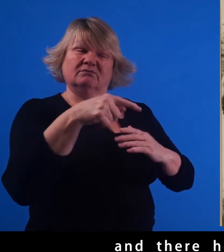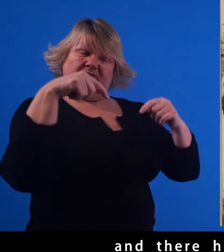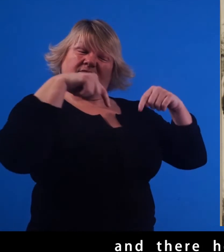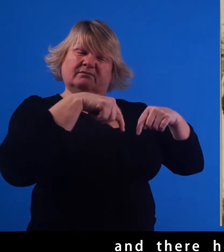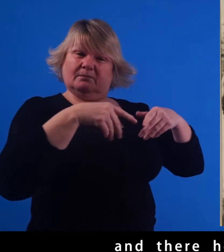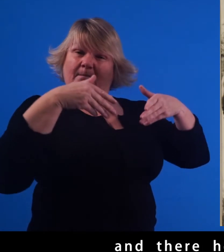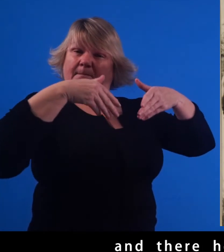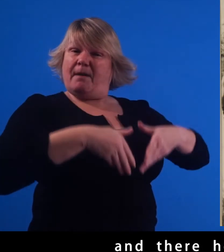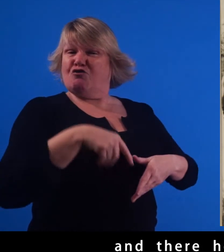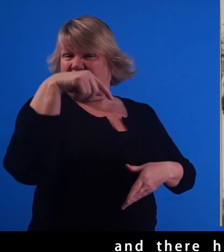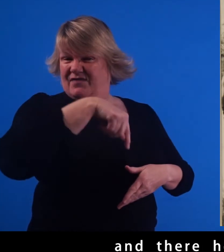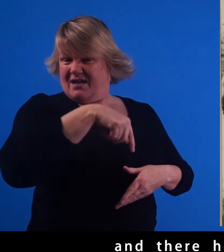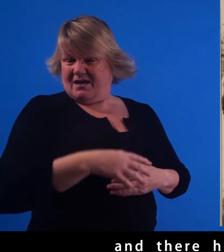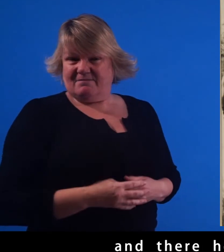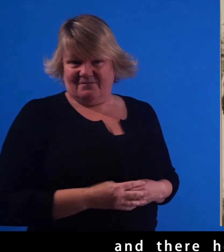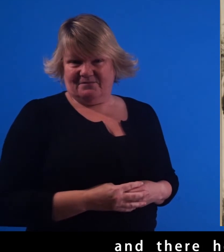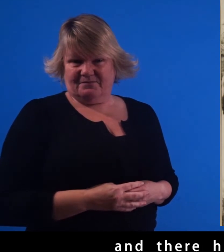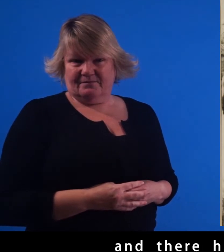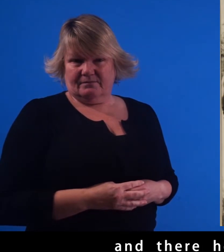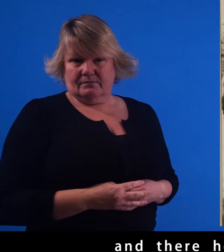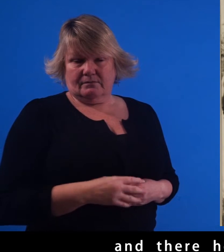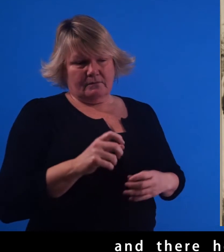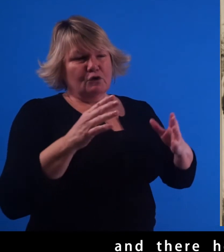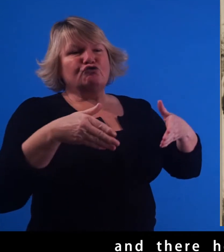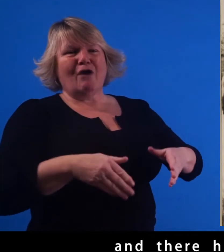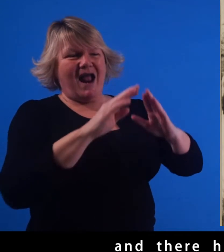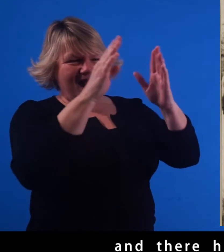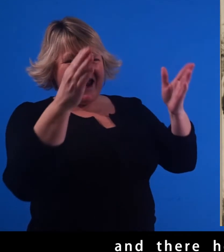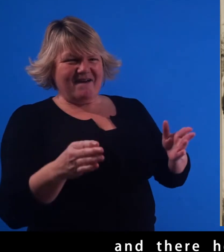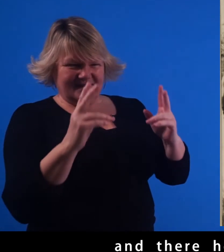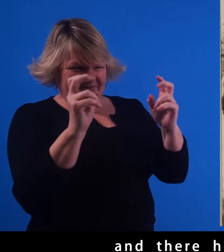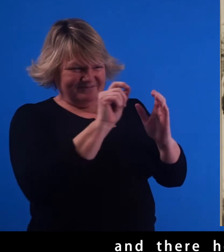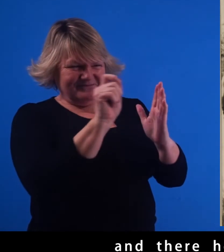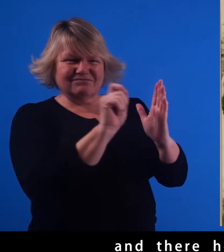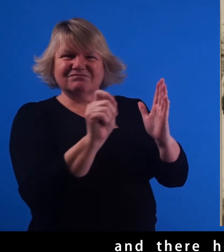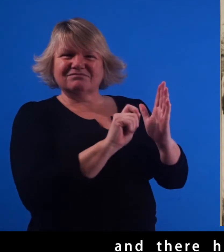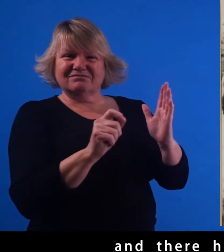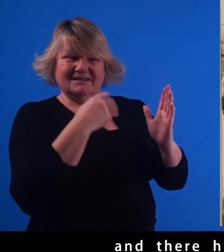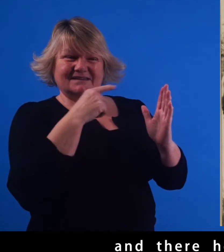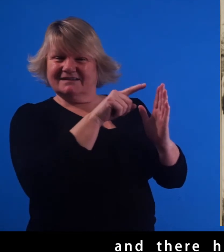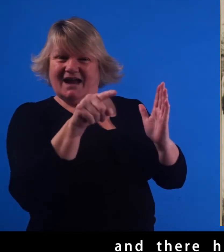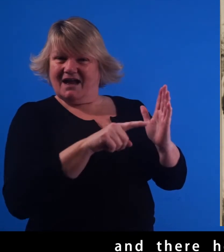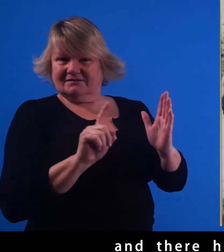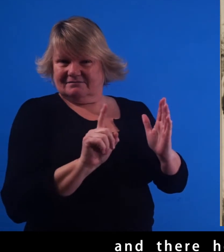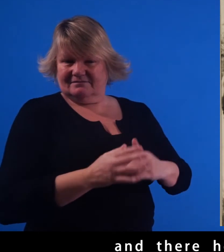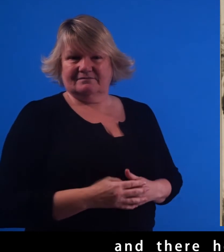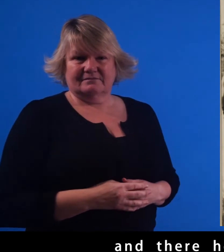and there he was laid to rest. The inscription on his grave